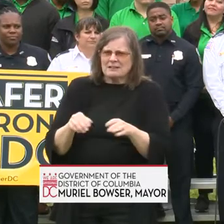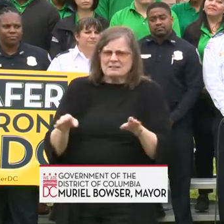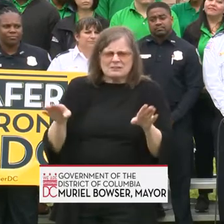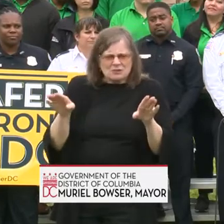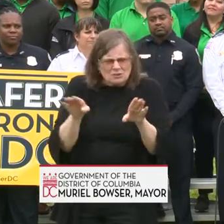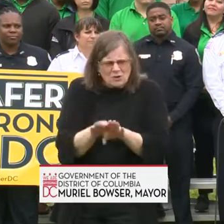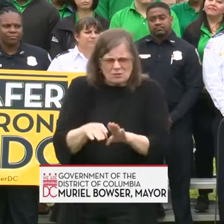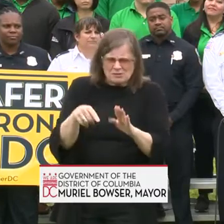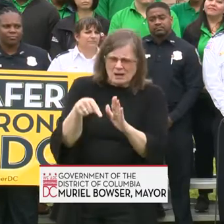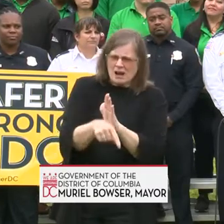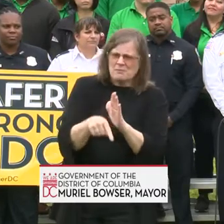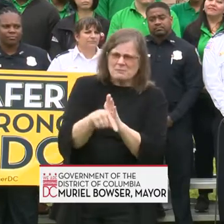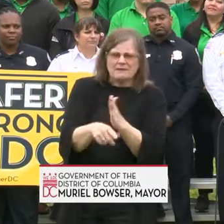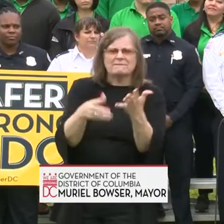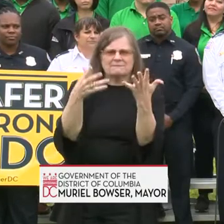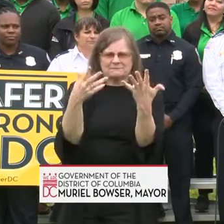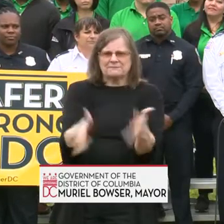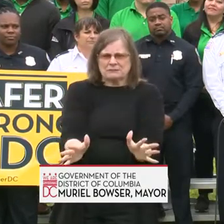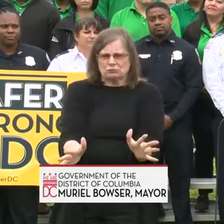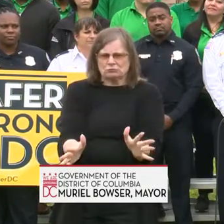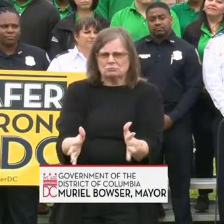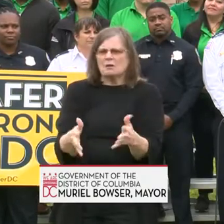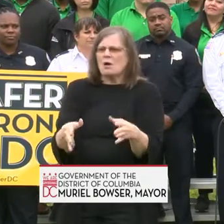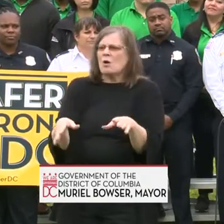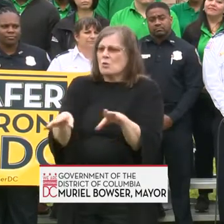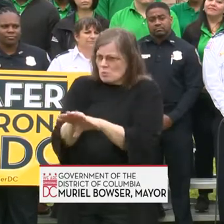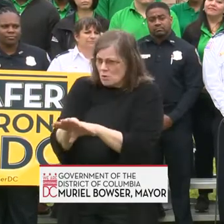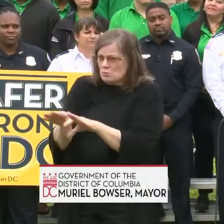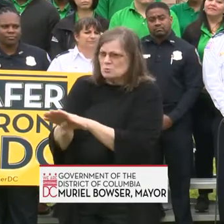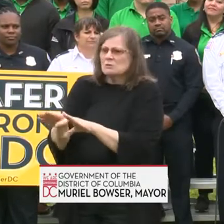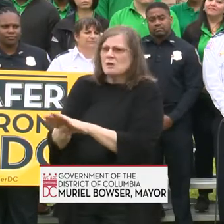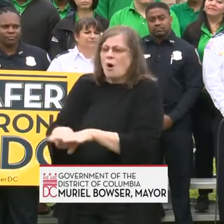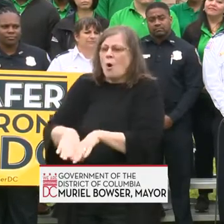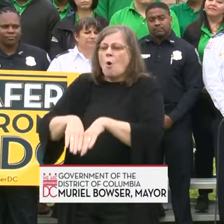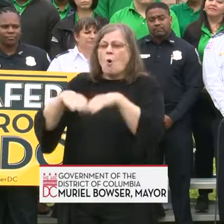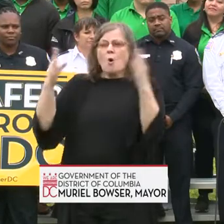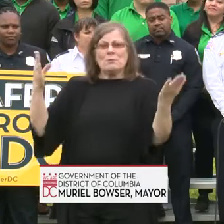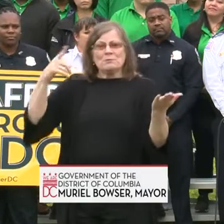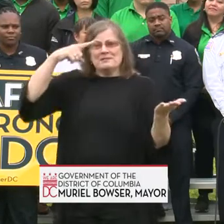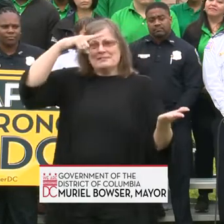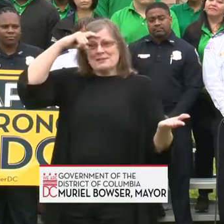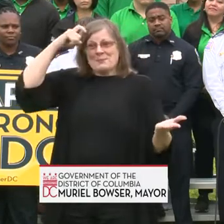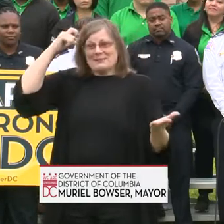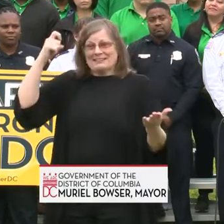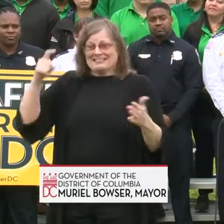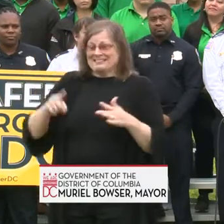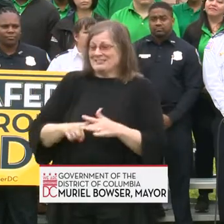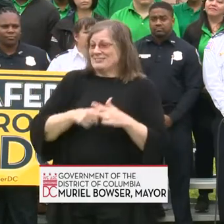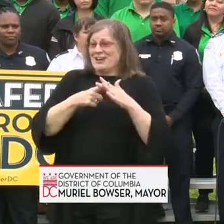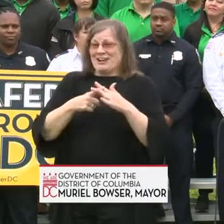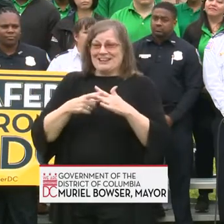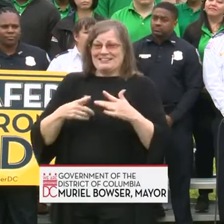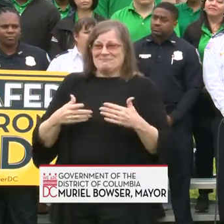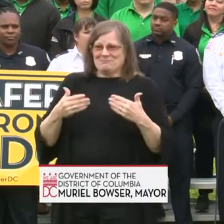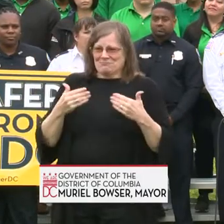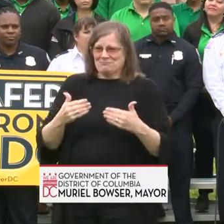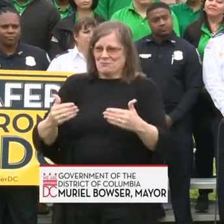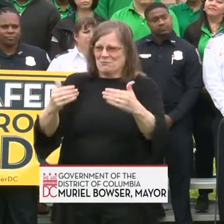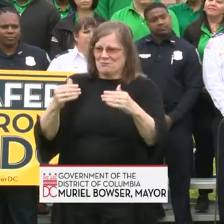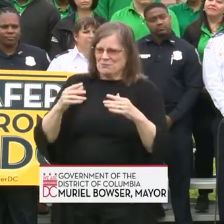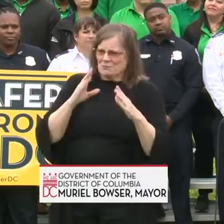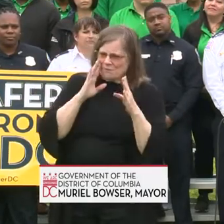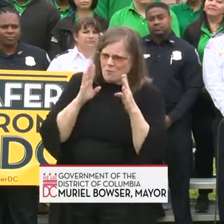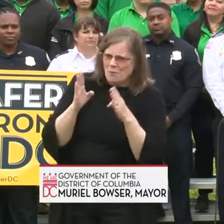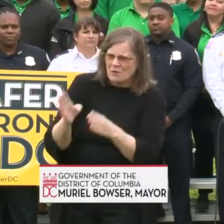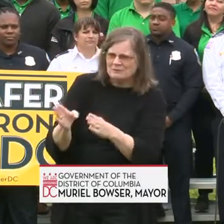closure to DC families. And with the Summer Crime Prevention Initiative, we are laser focused on